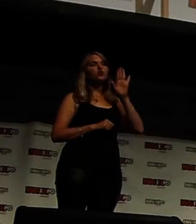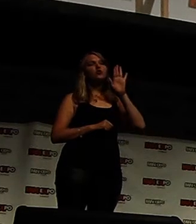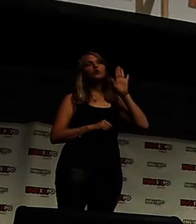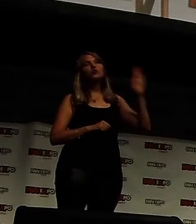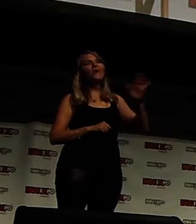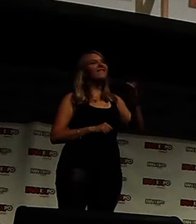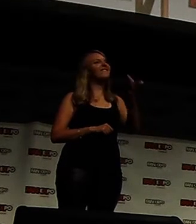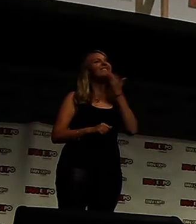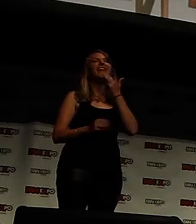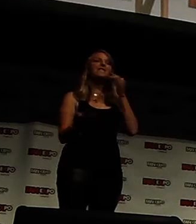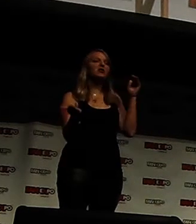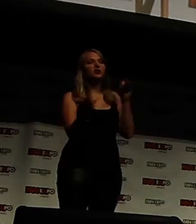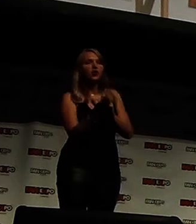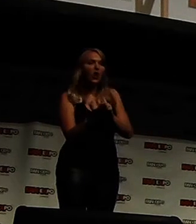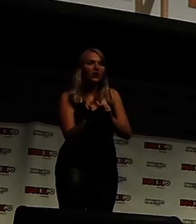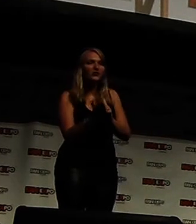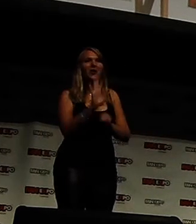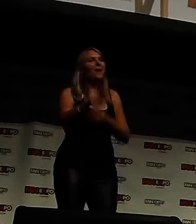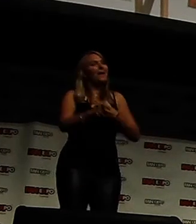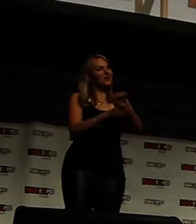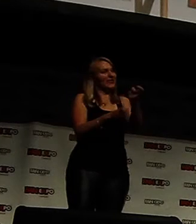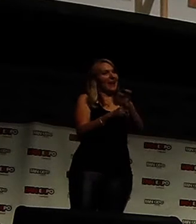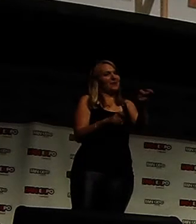Favorite doctor?